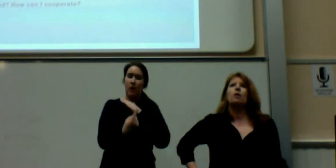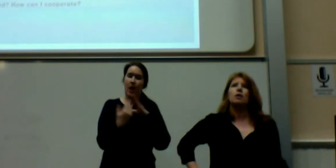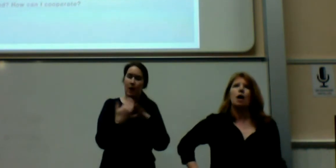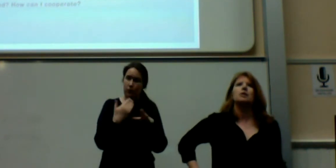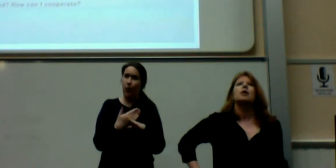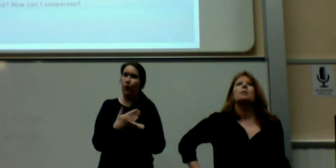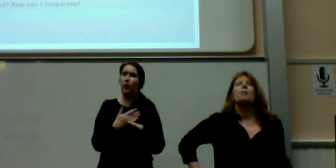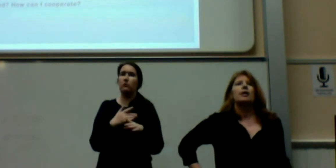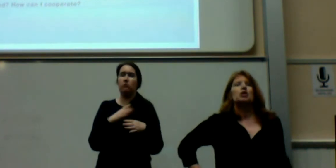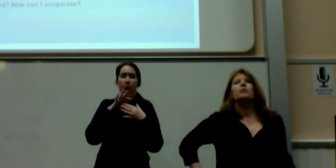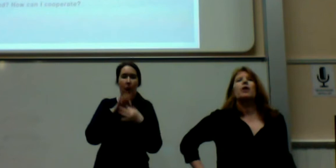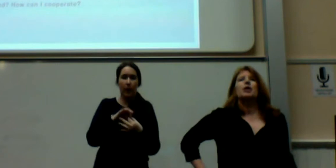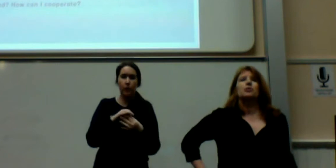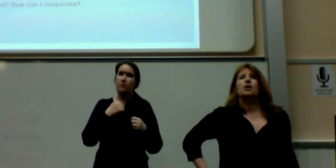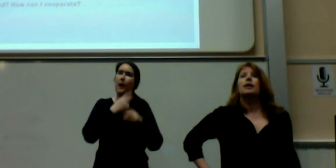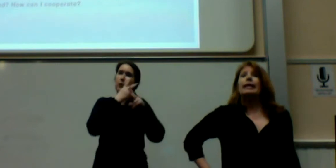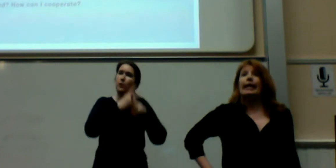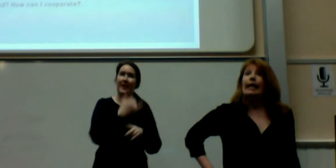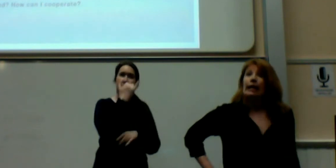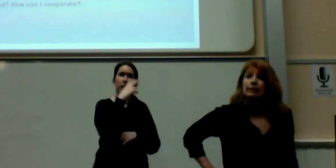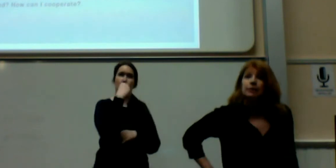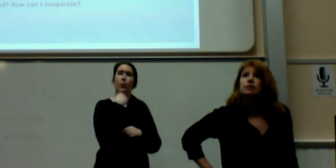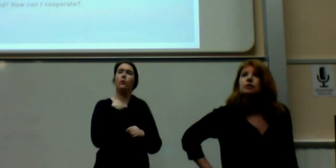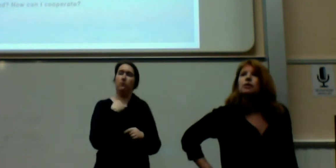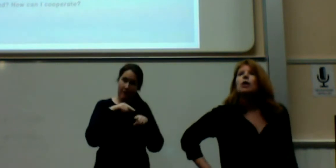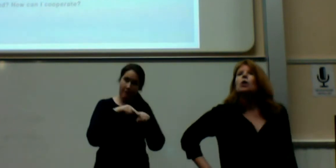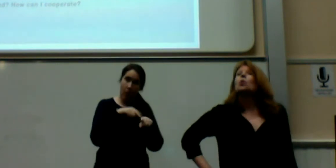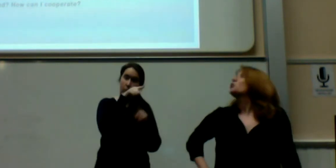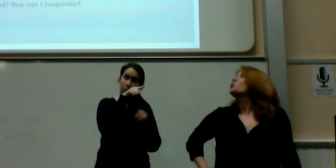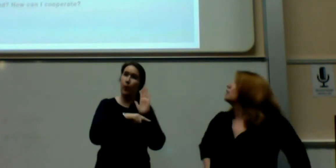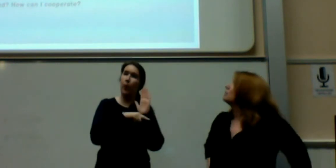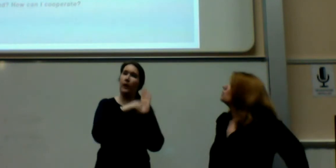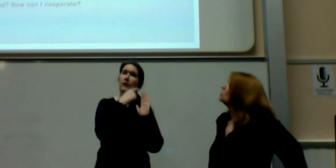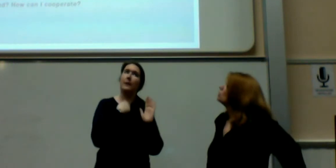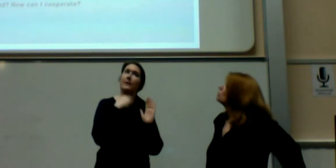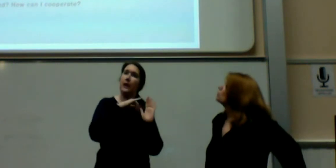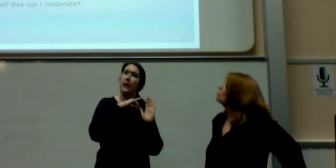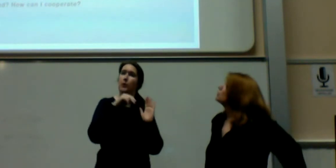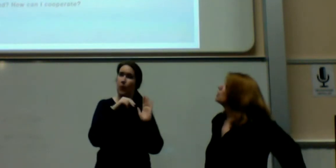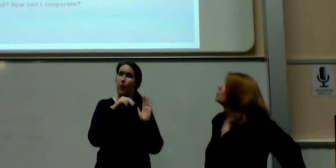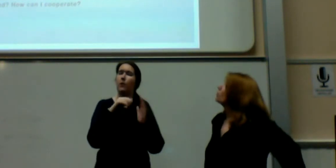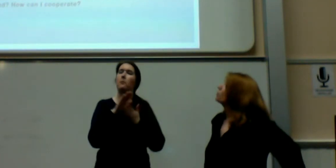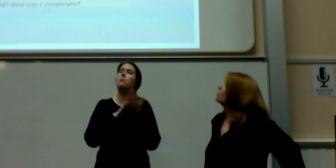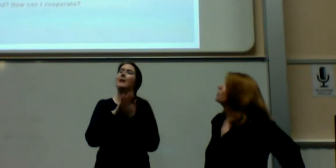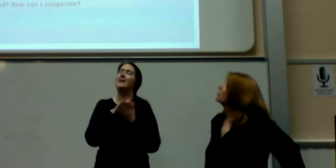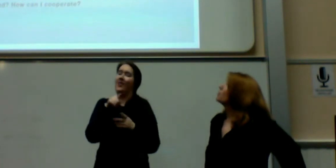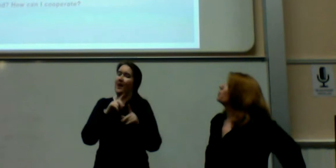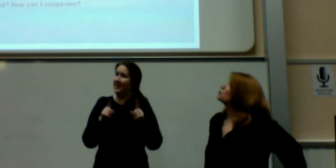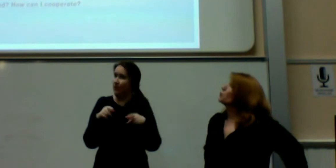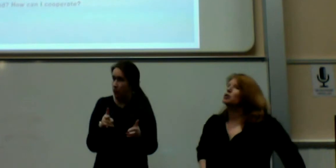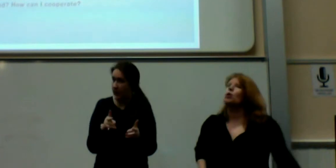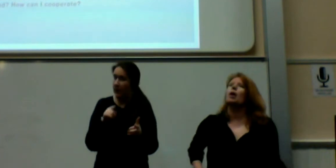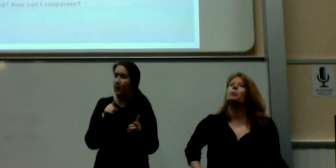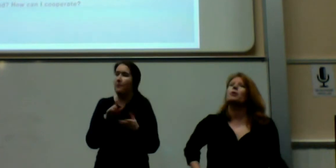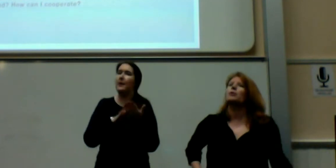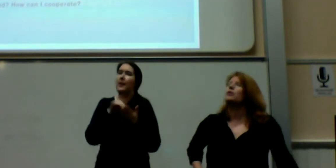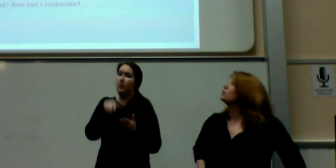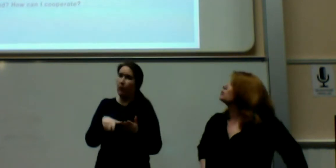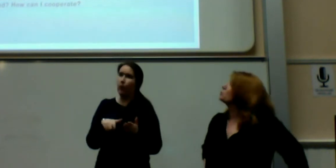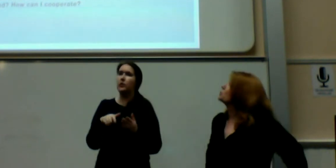on whether or not my supervisor says I can, would be reasoning or thinking that the best way